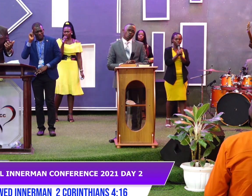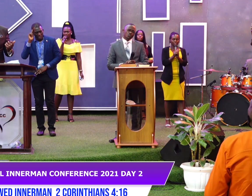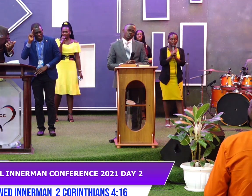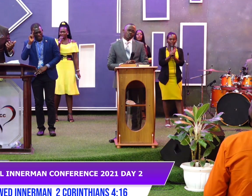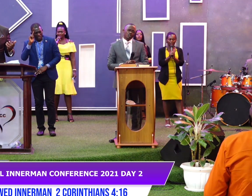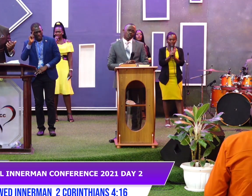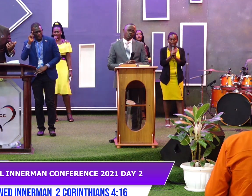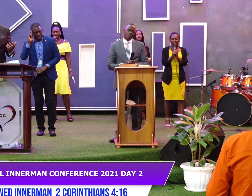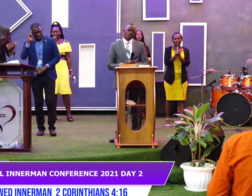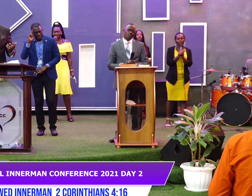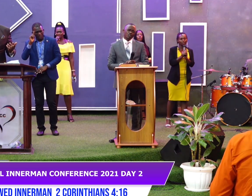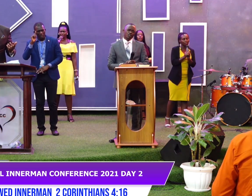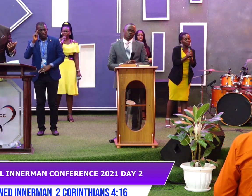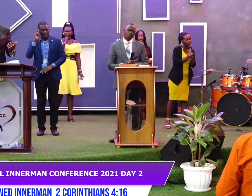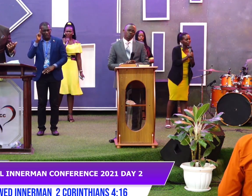wendoza